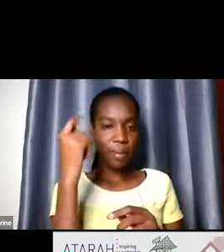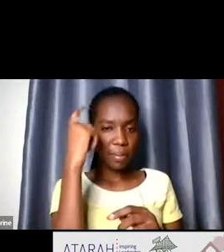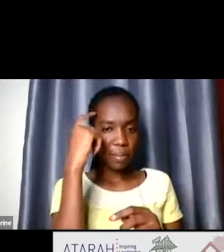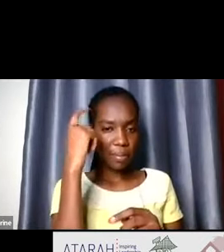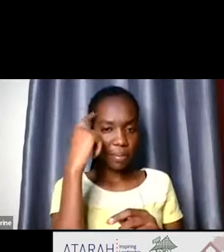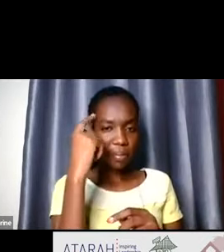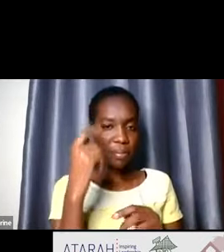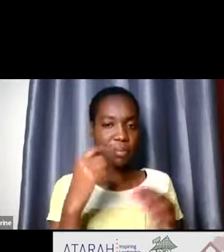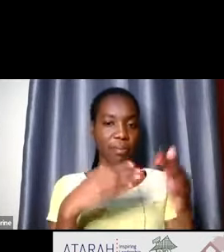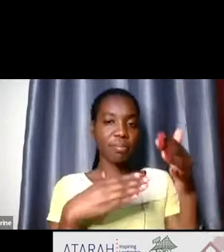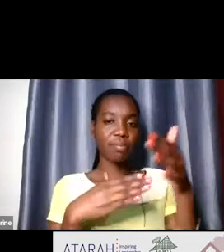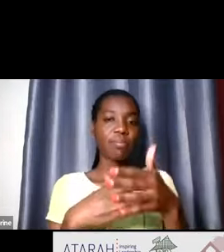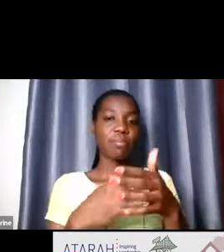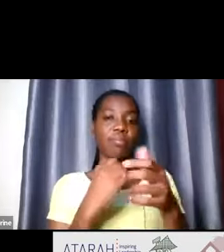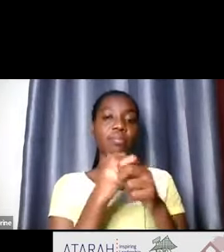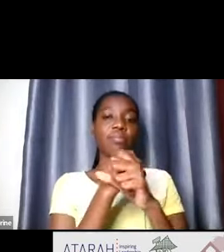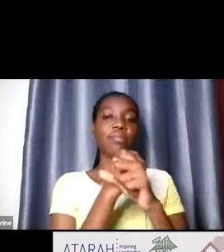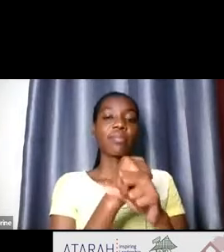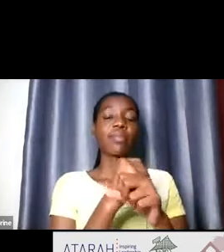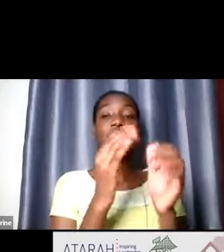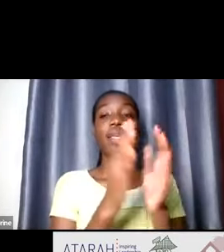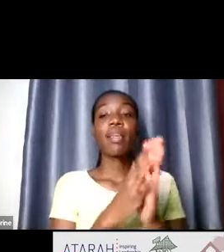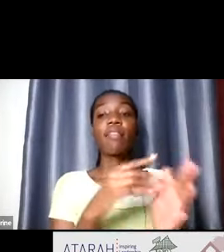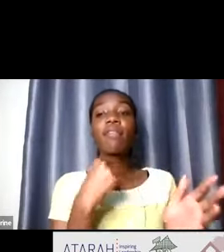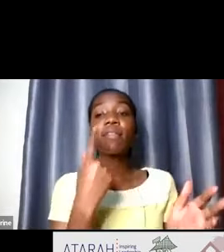protects it. Funny thing,